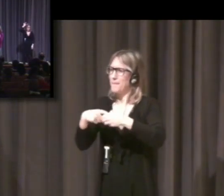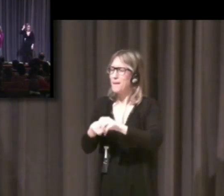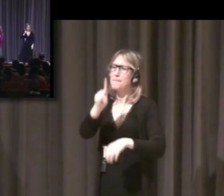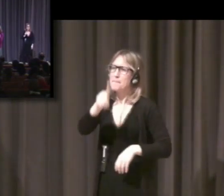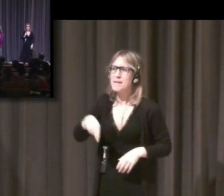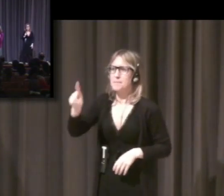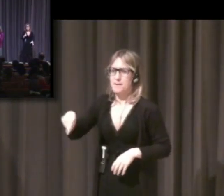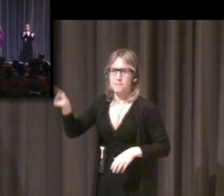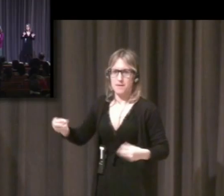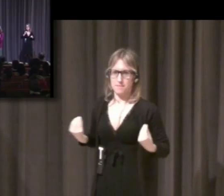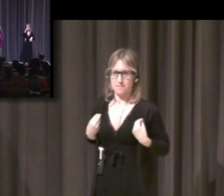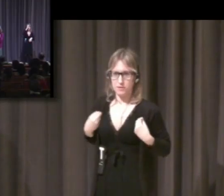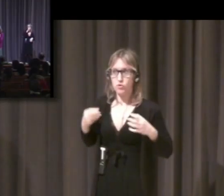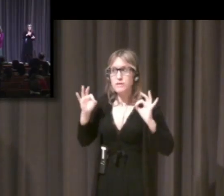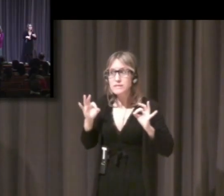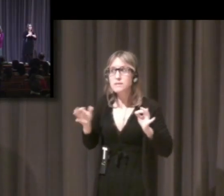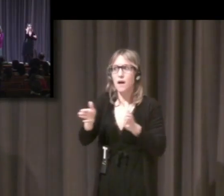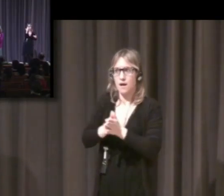2000,